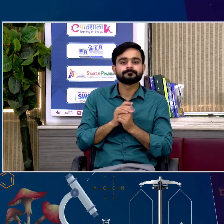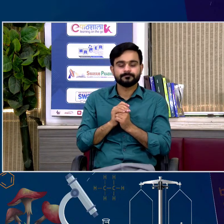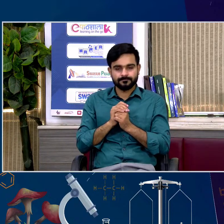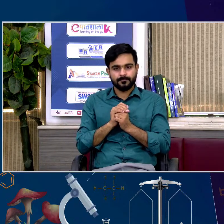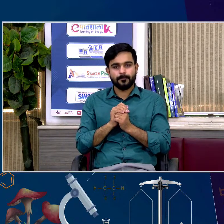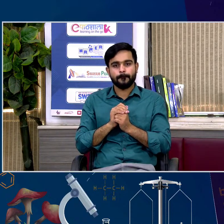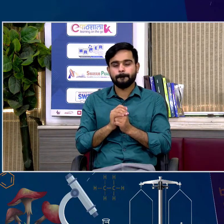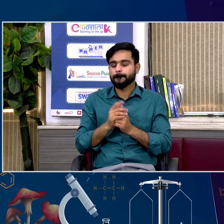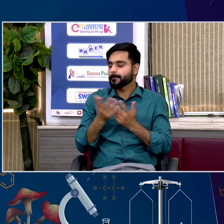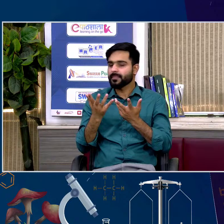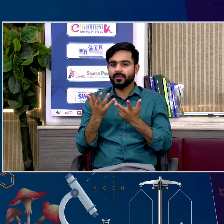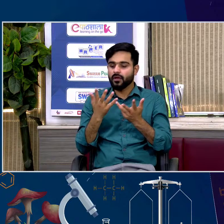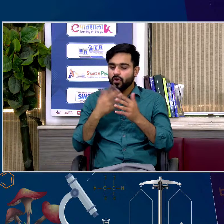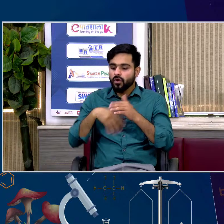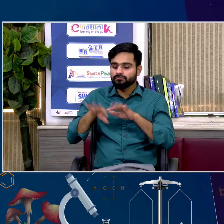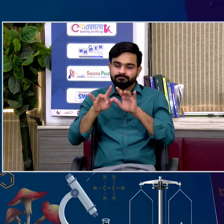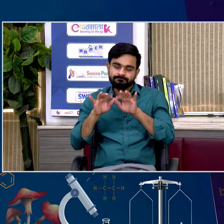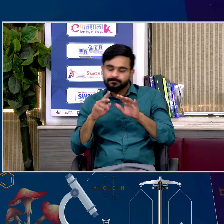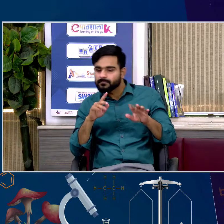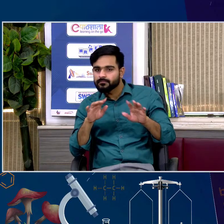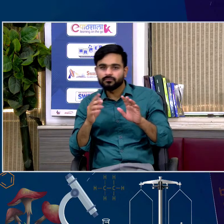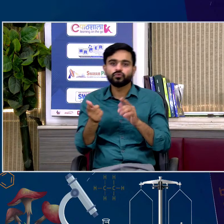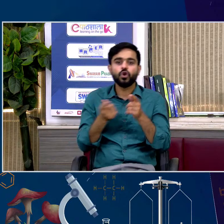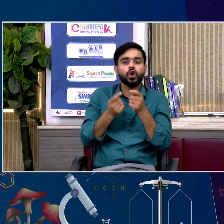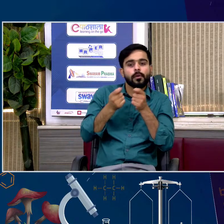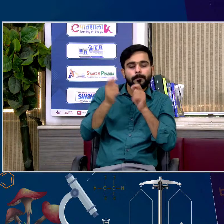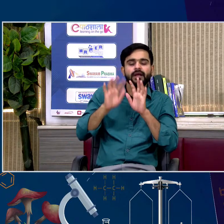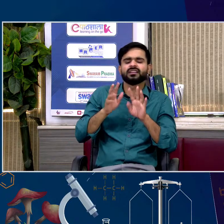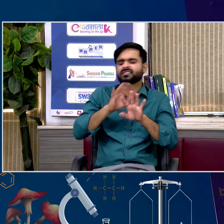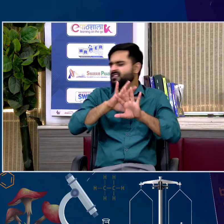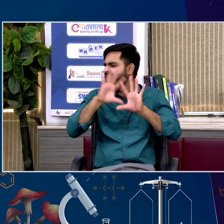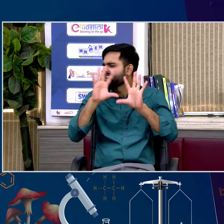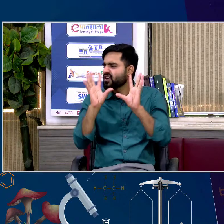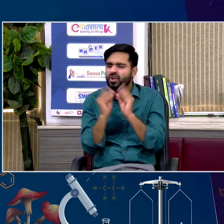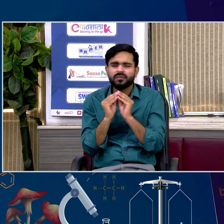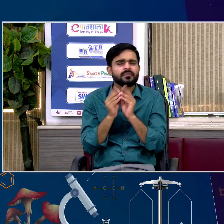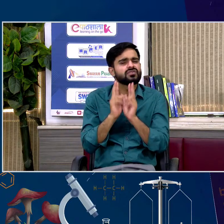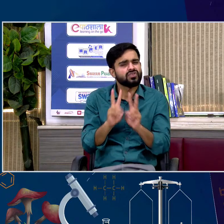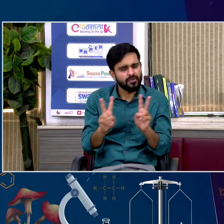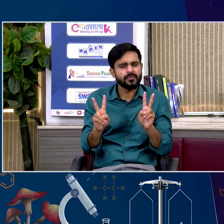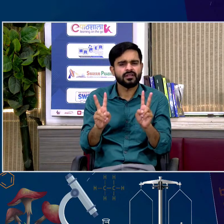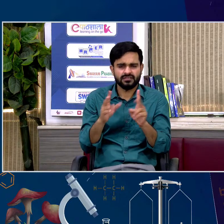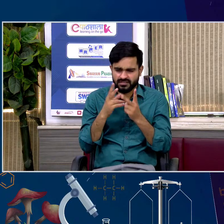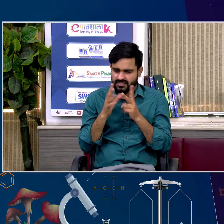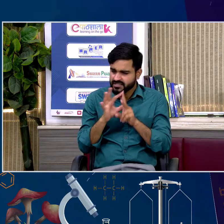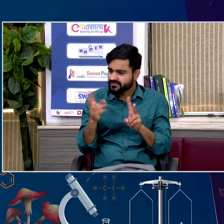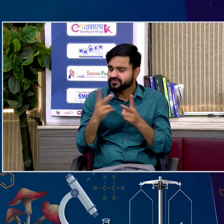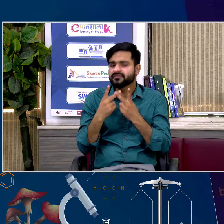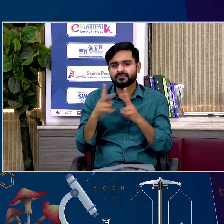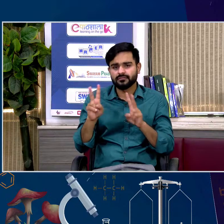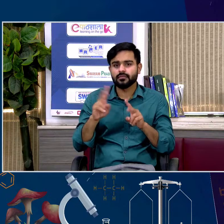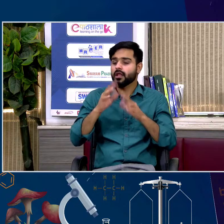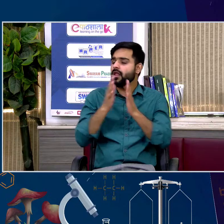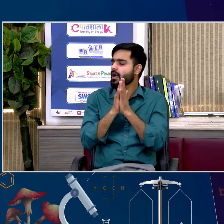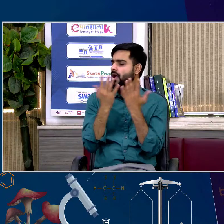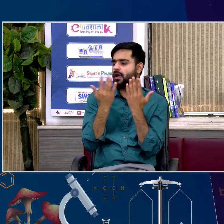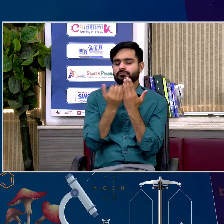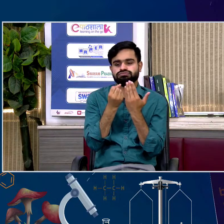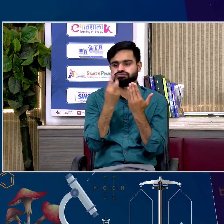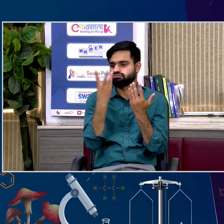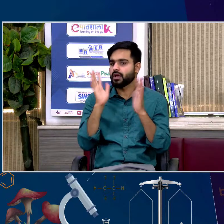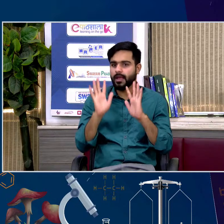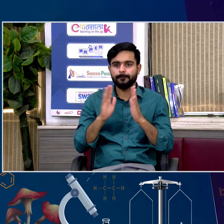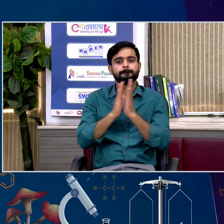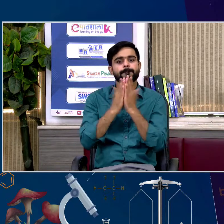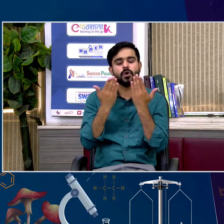difficulties operating a computer. So normalize this talk about disability. There are a lot of books and a lot of programs that are available, so